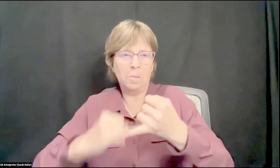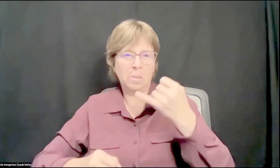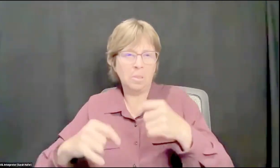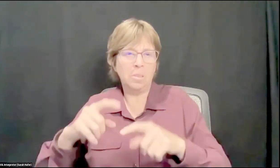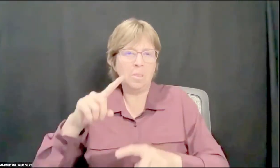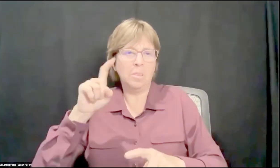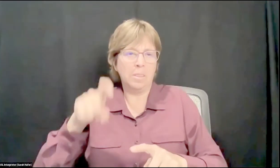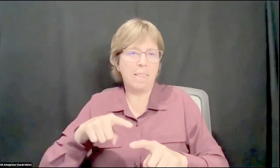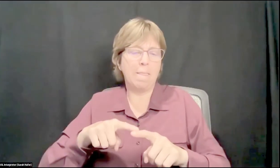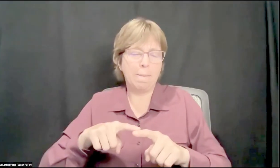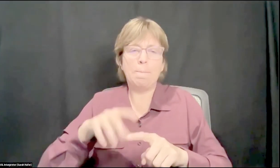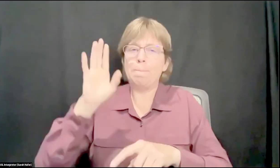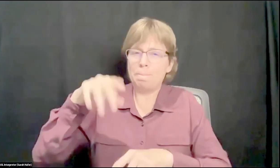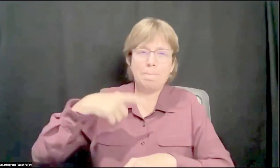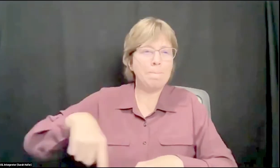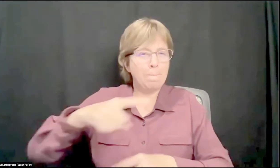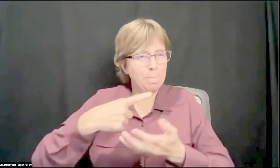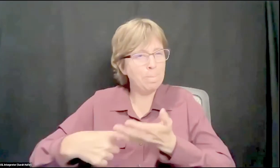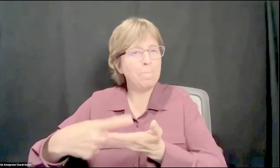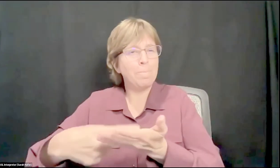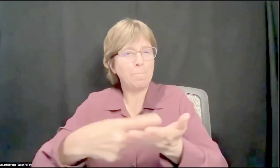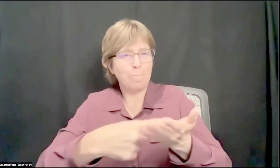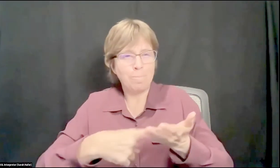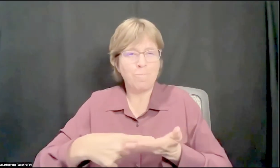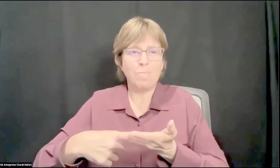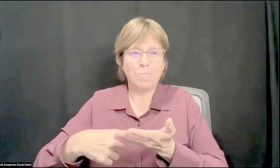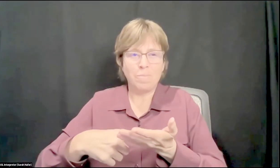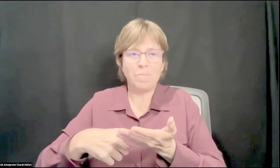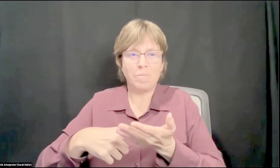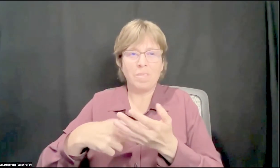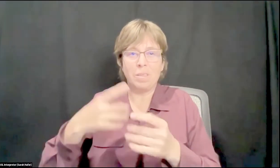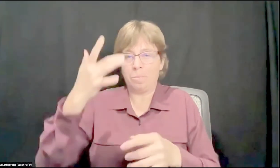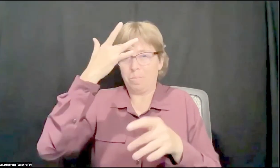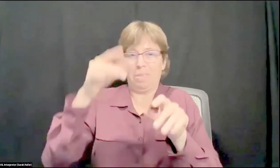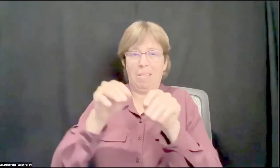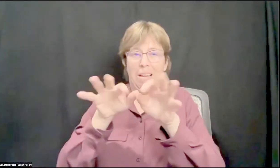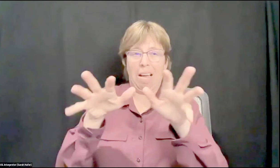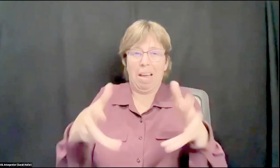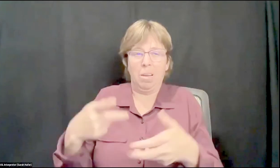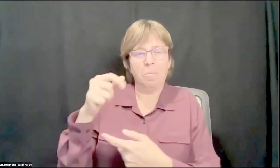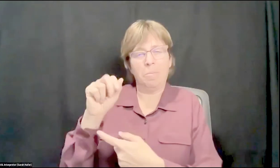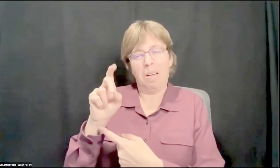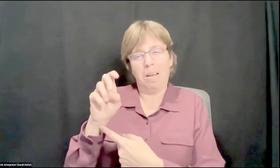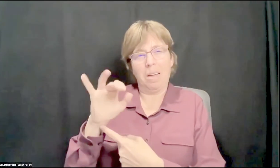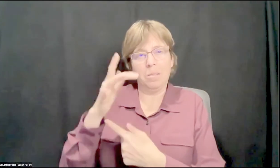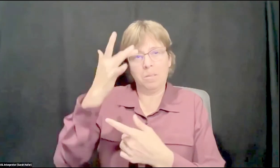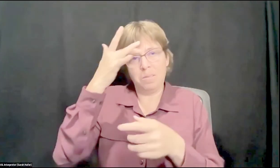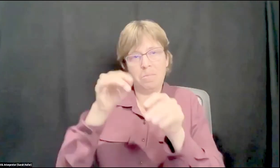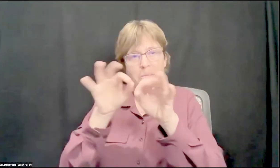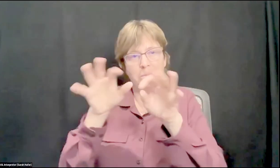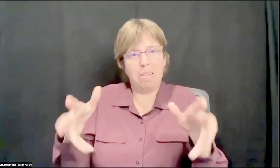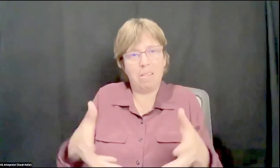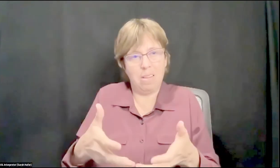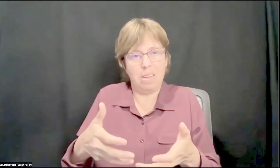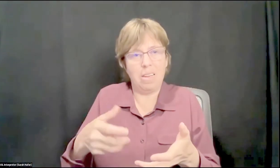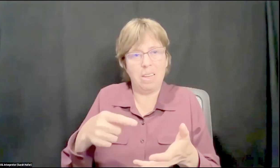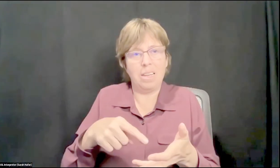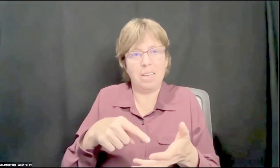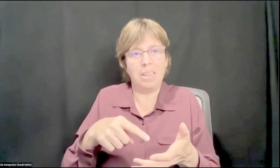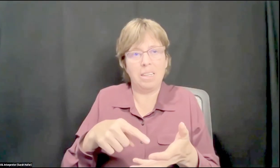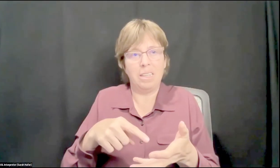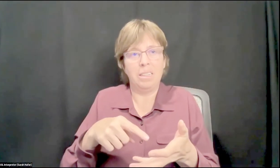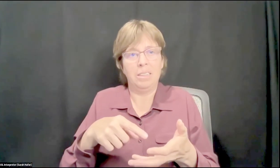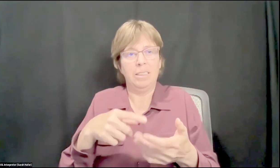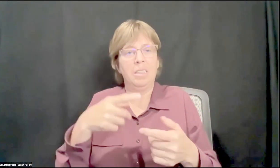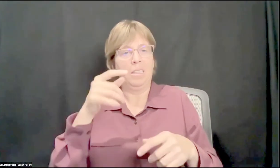word endemic. Can you tell us a little bit about kind of the stage we're at right now and what it means for a virus to